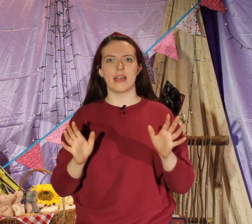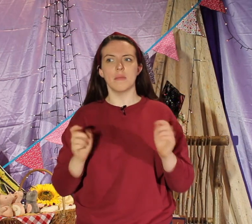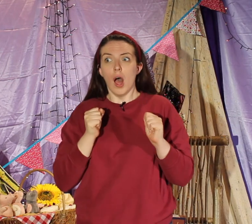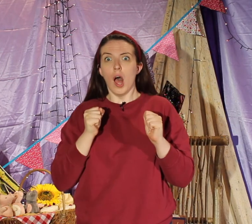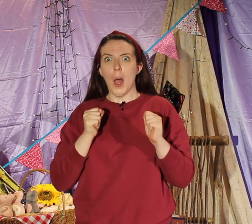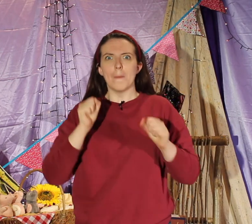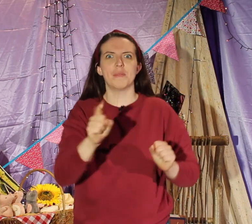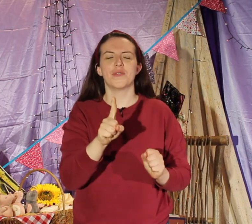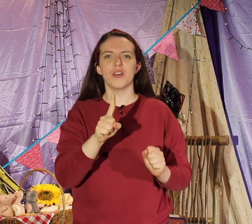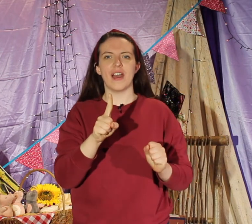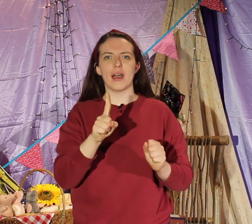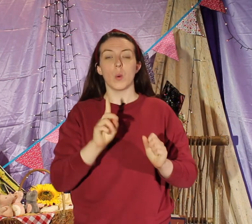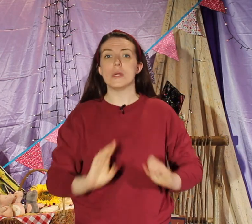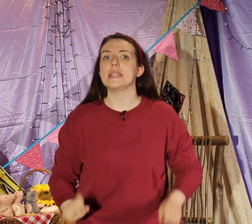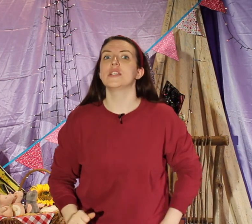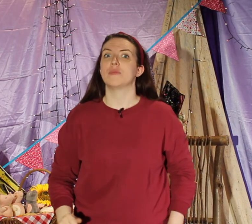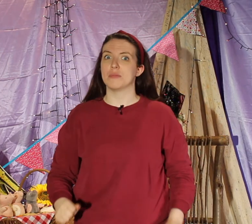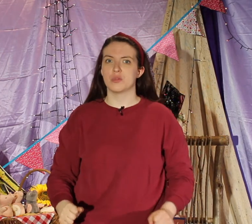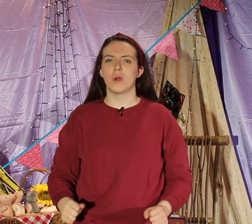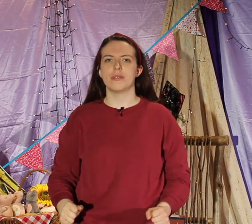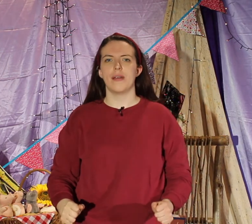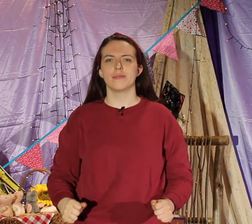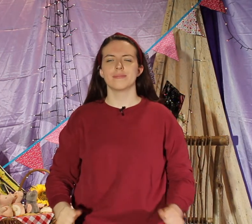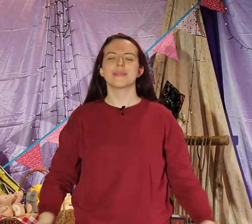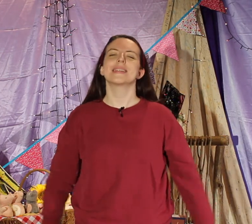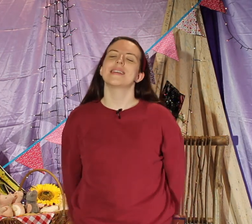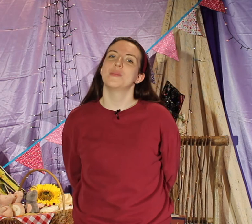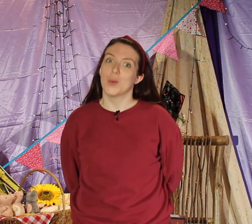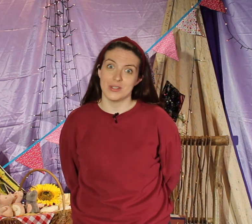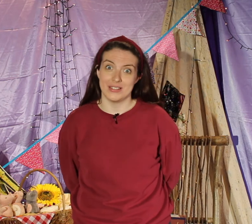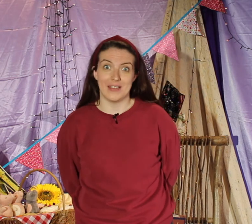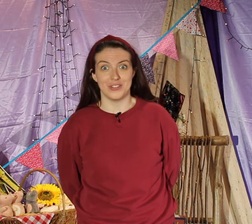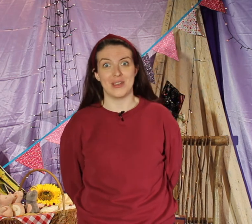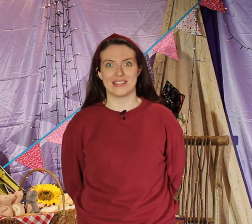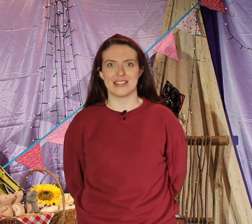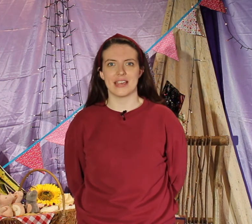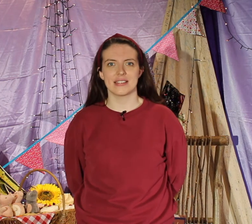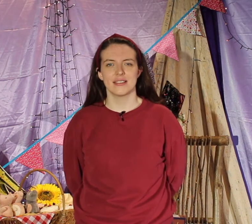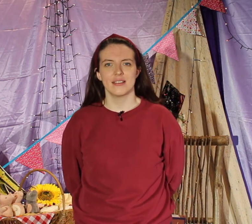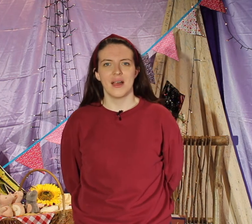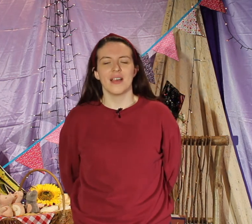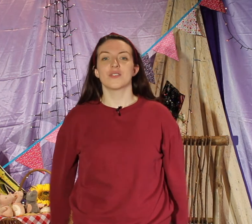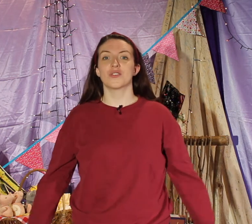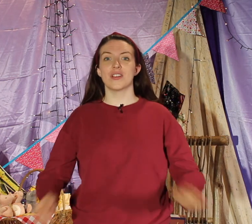time. But before that, we need to remember to warm down because that's important after you exercise. So the tortoise